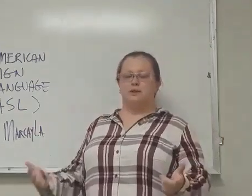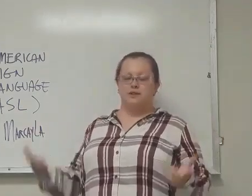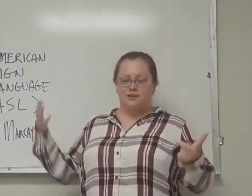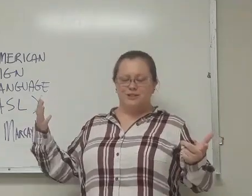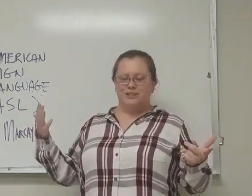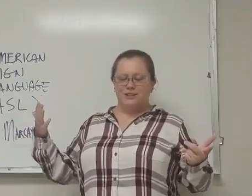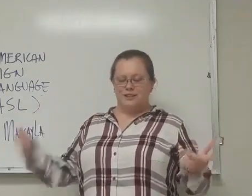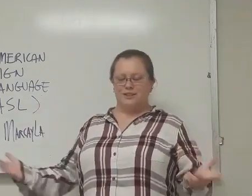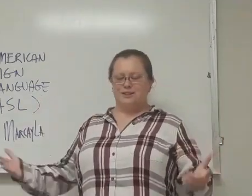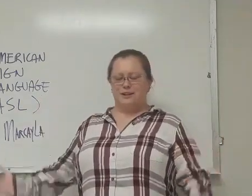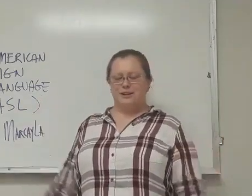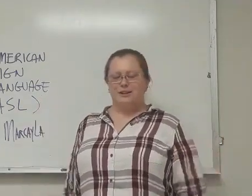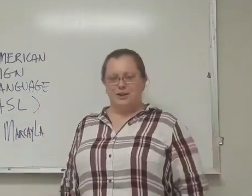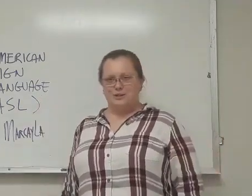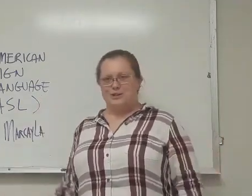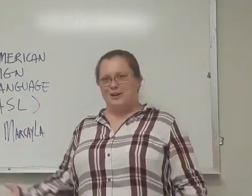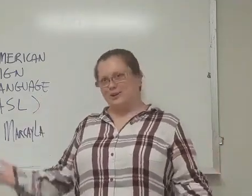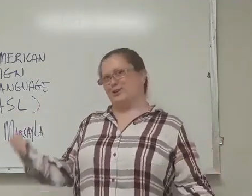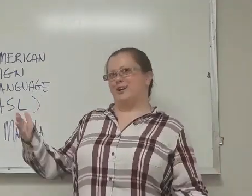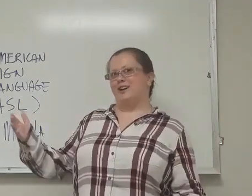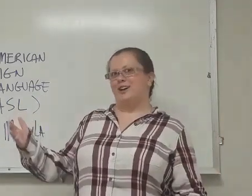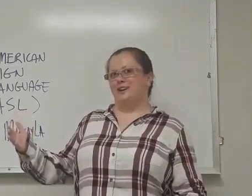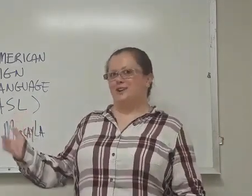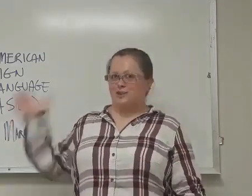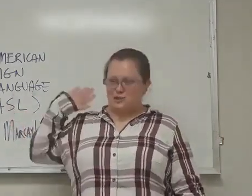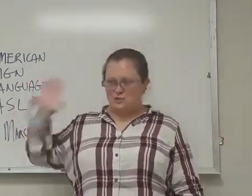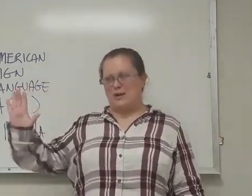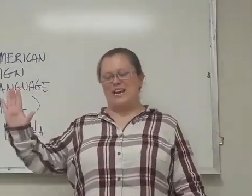language, is that I can count to 999 on just one hand.